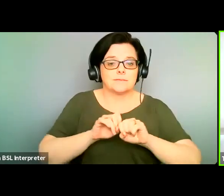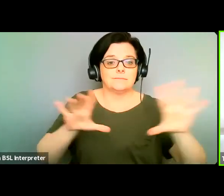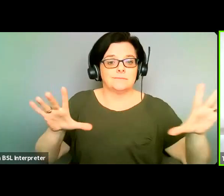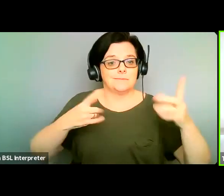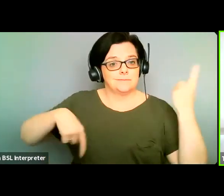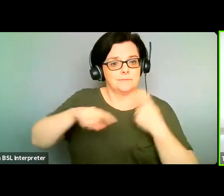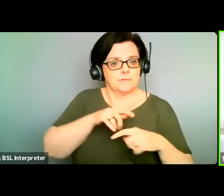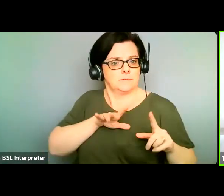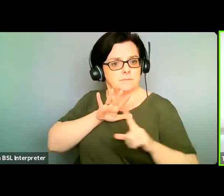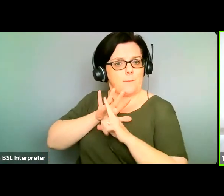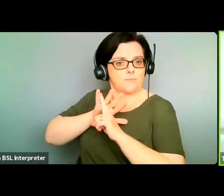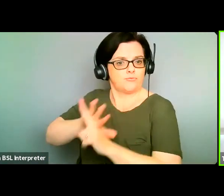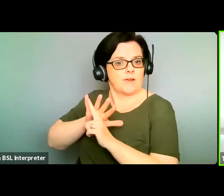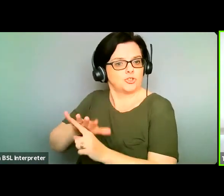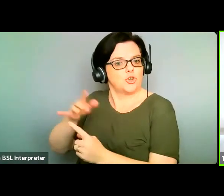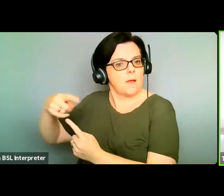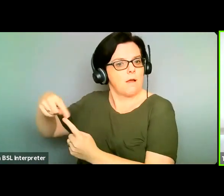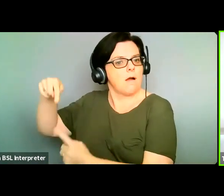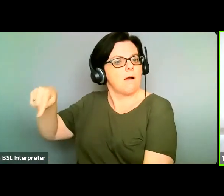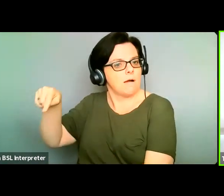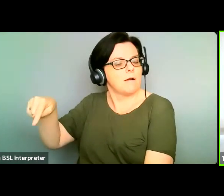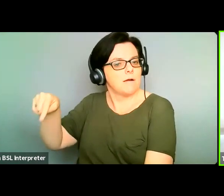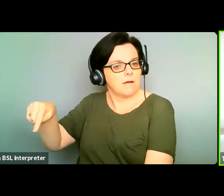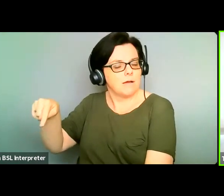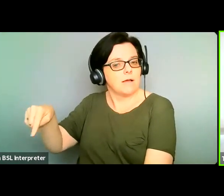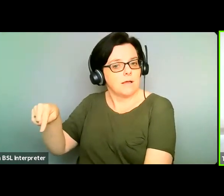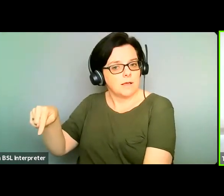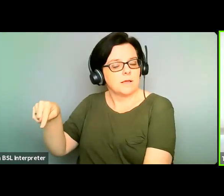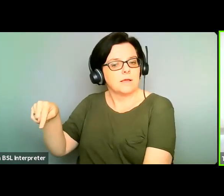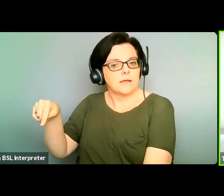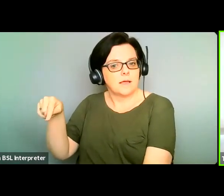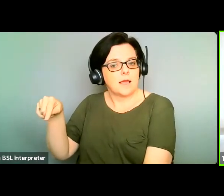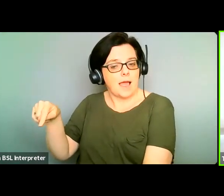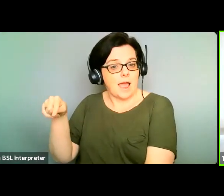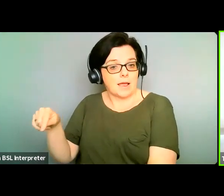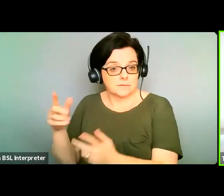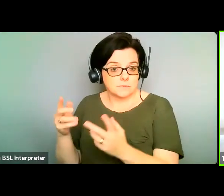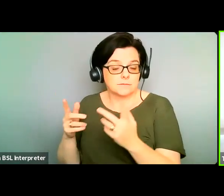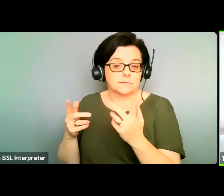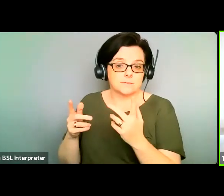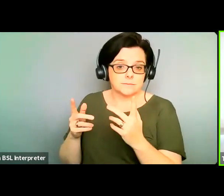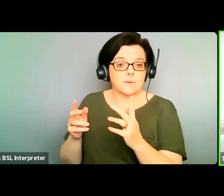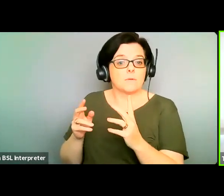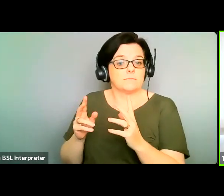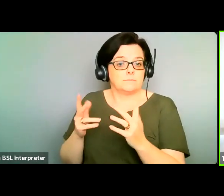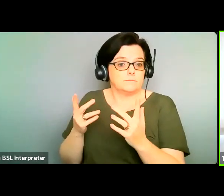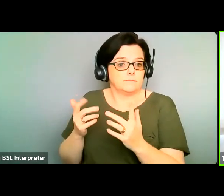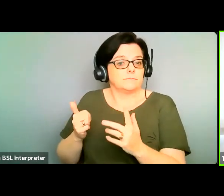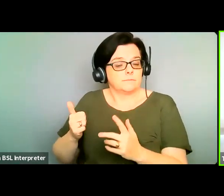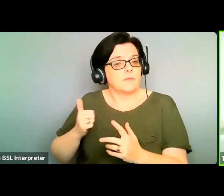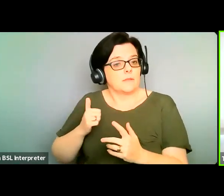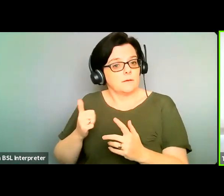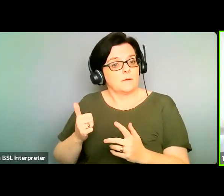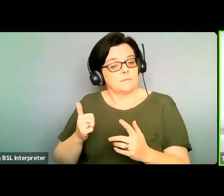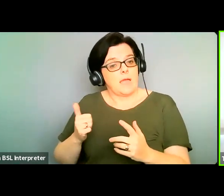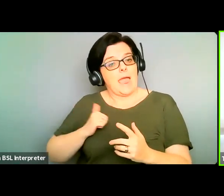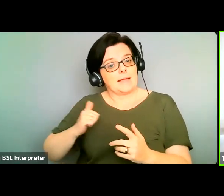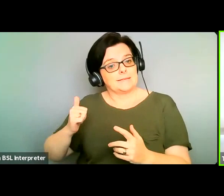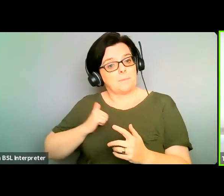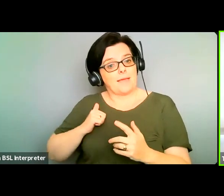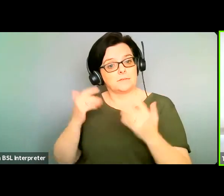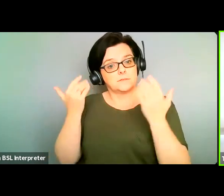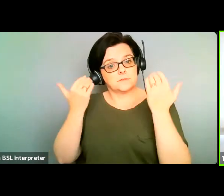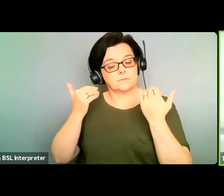pressure and do expect you know, the findings of the judgment to